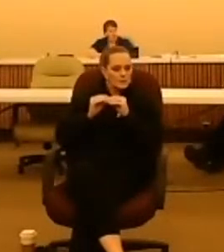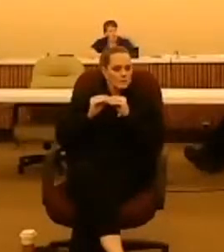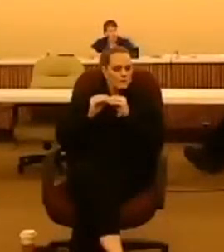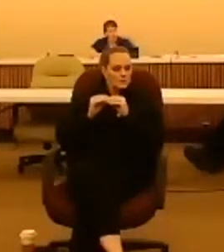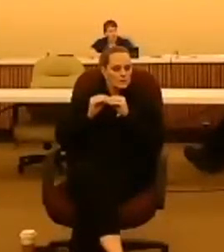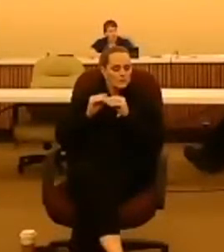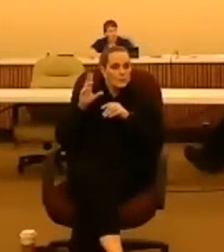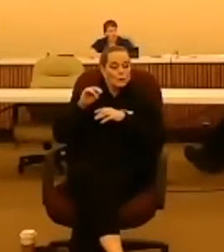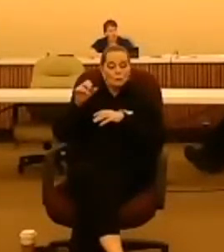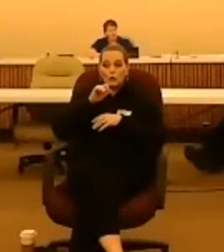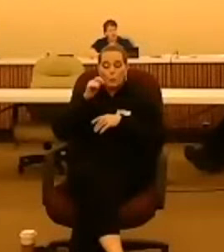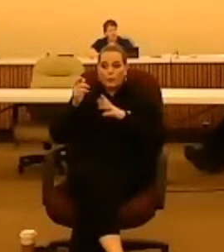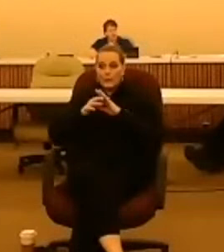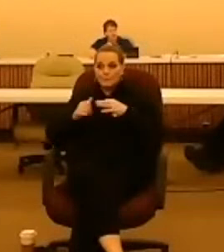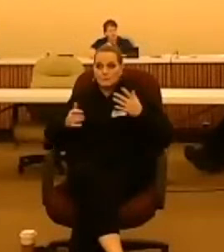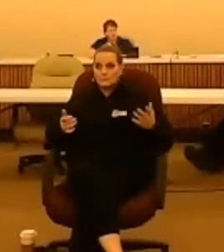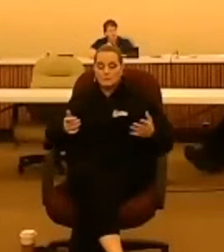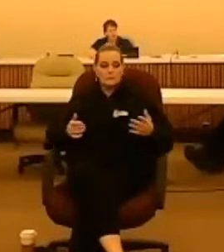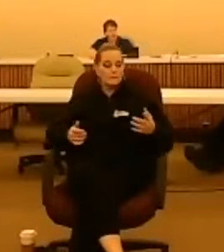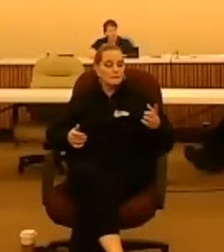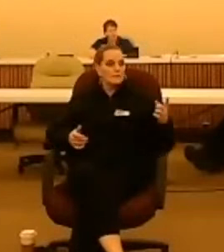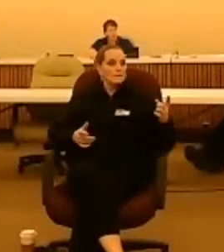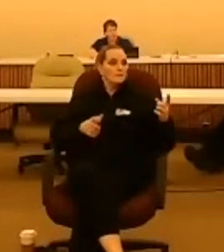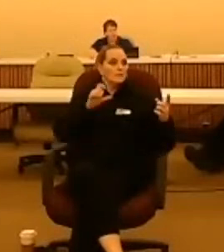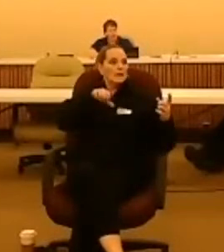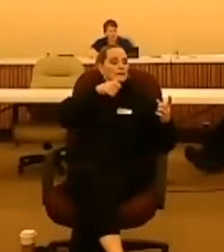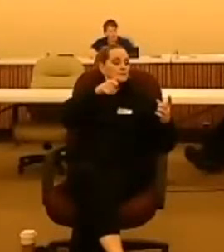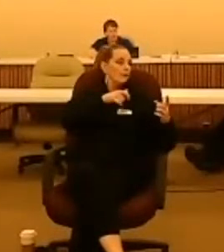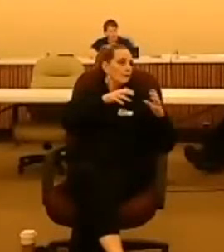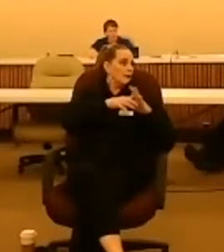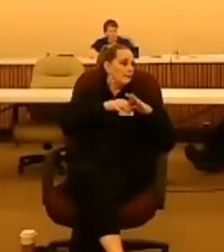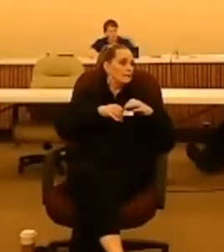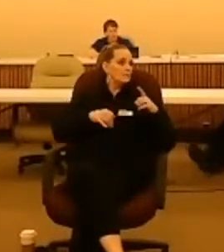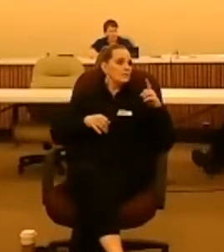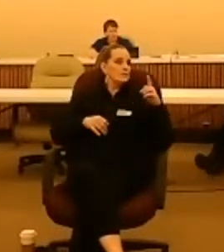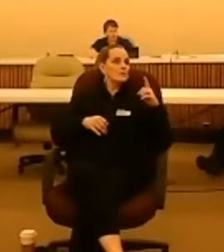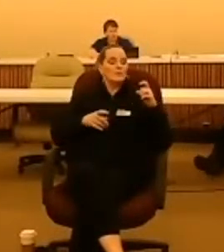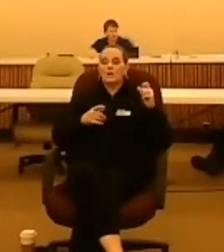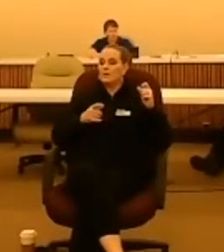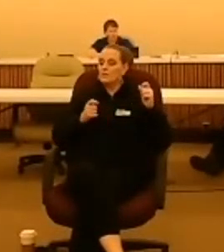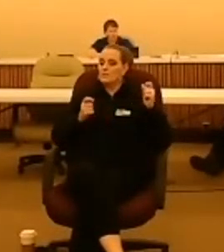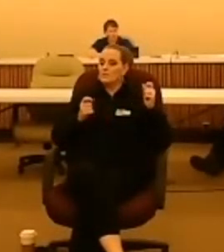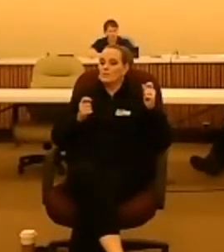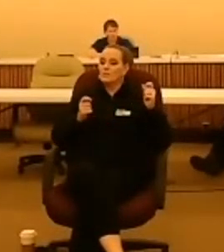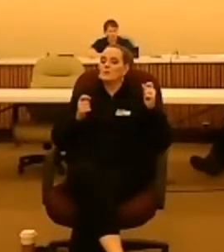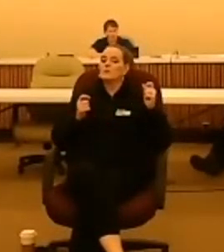comments? Oh, I'm sorry. Is there any? Well, I'll ask for other comments before I Okay. close it here. I'm just saying what the process